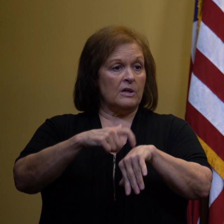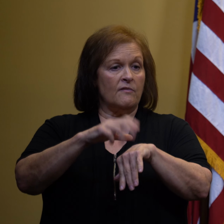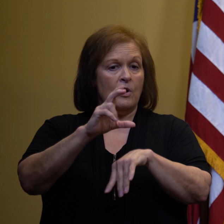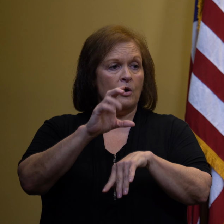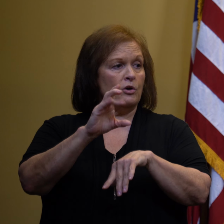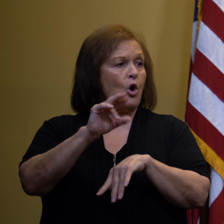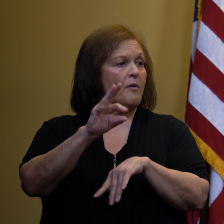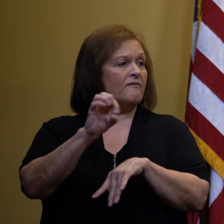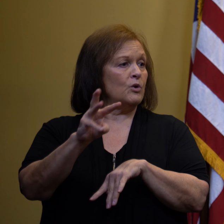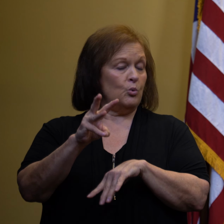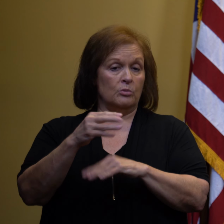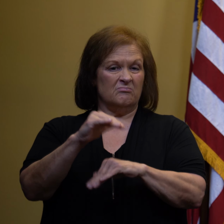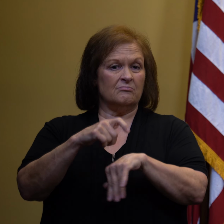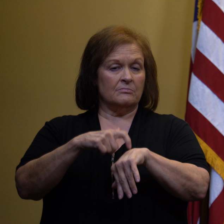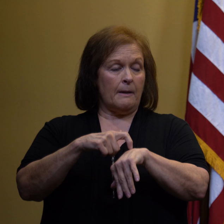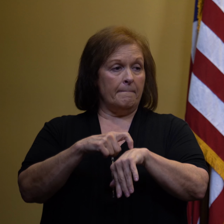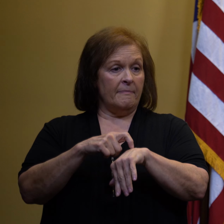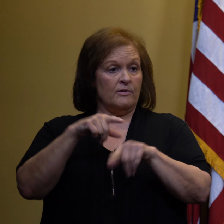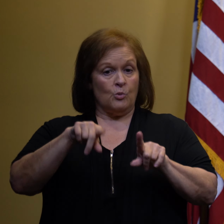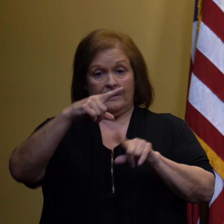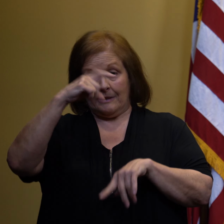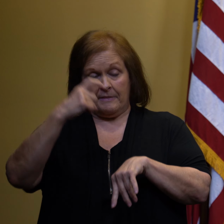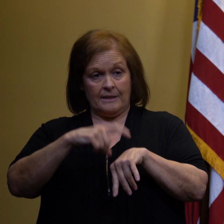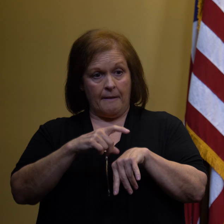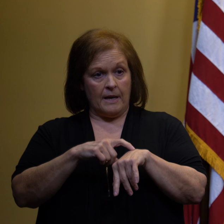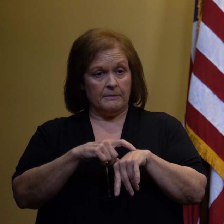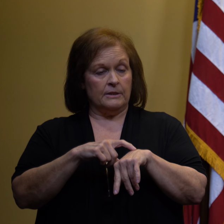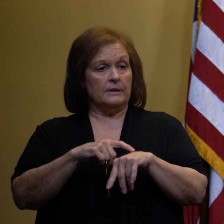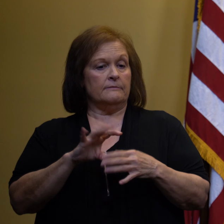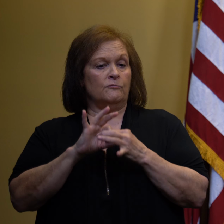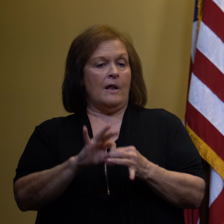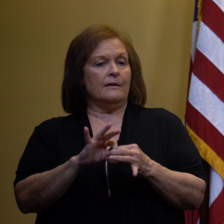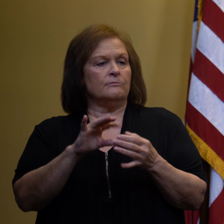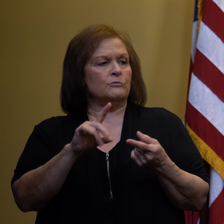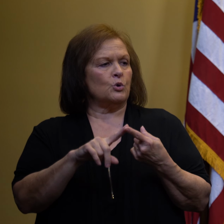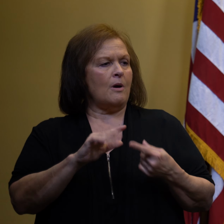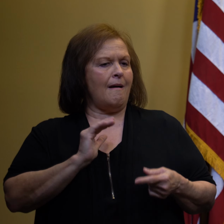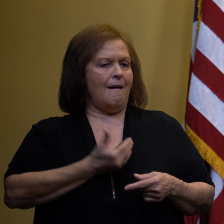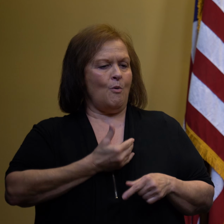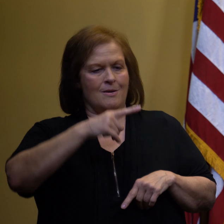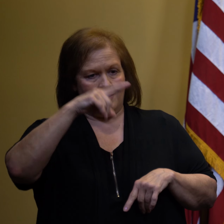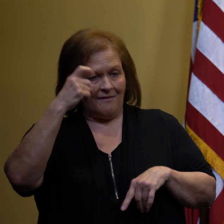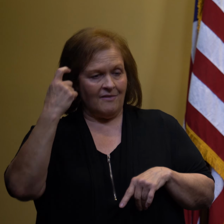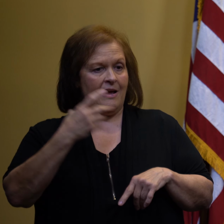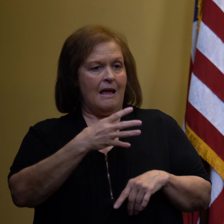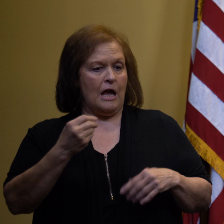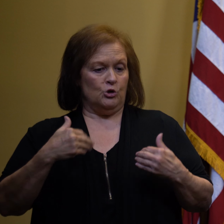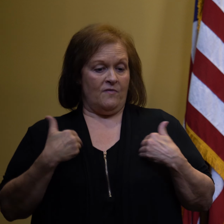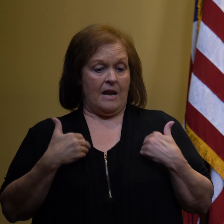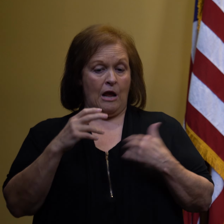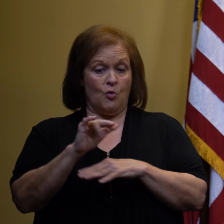summer months. More information around our strategy relative to our summer and juvenile